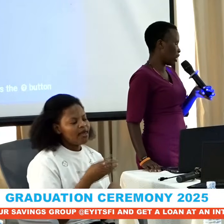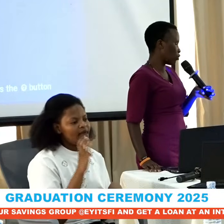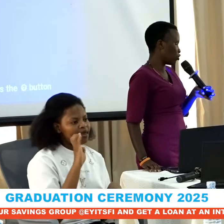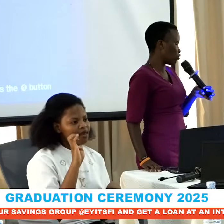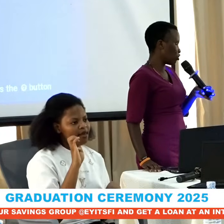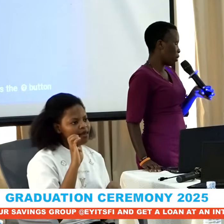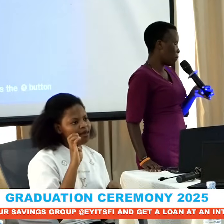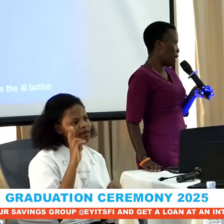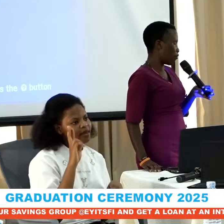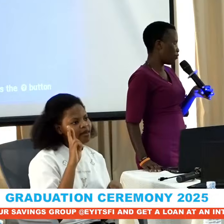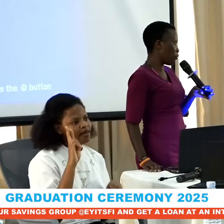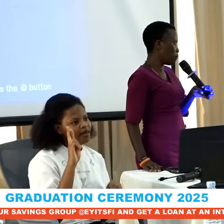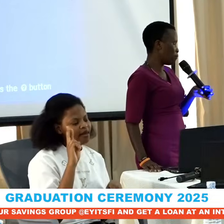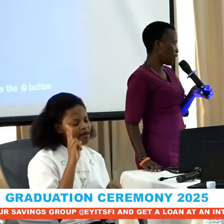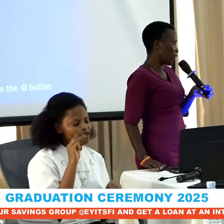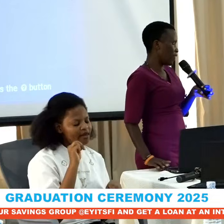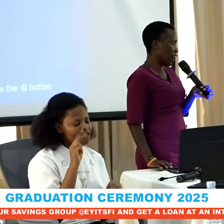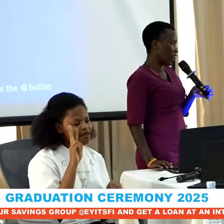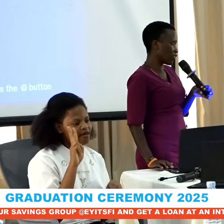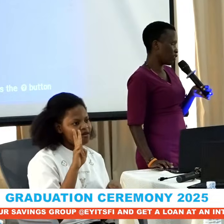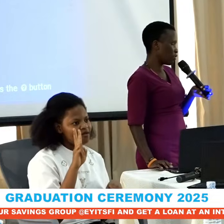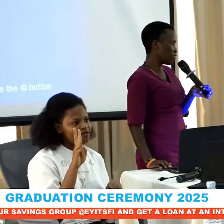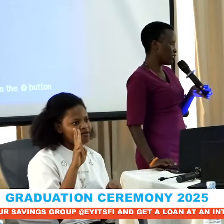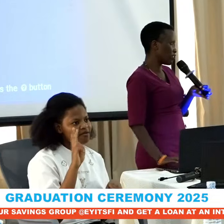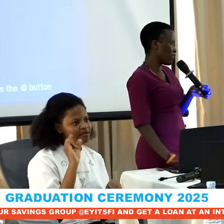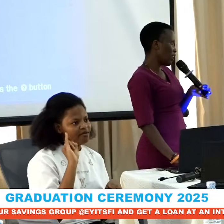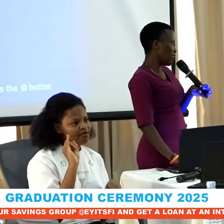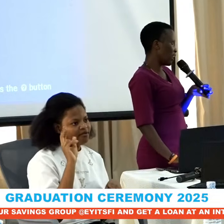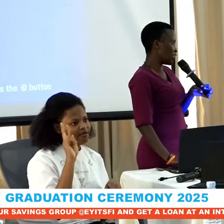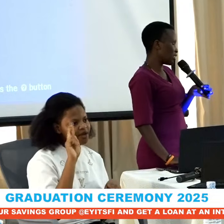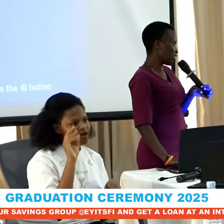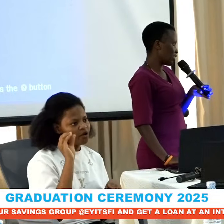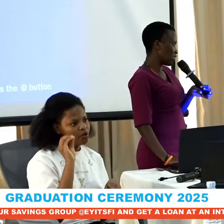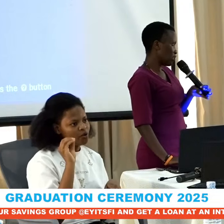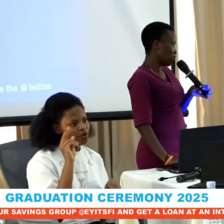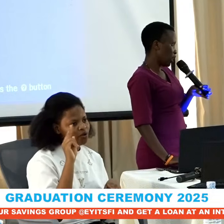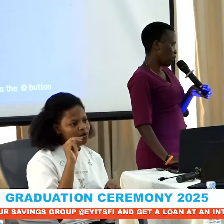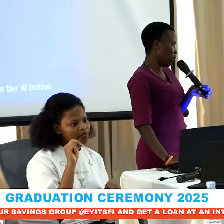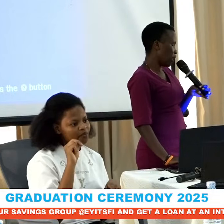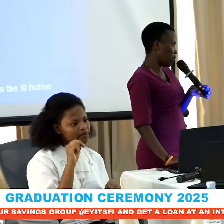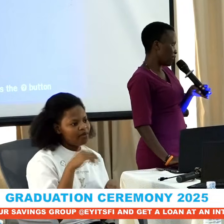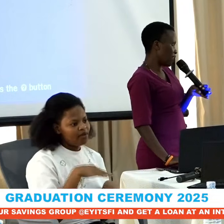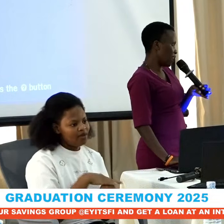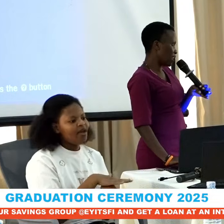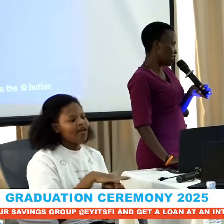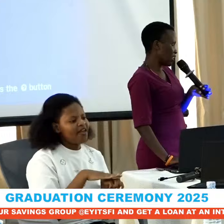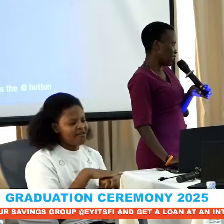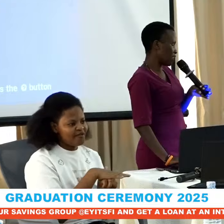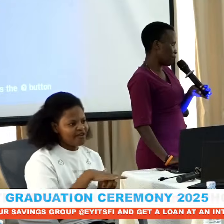she cannot perform the activities like any other